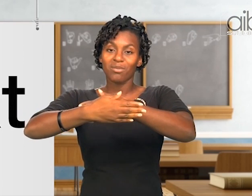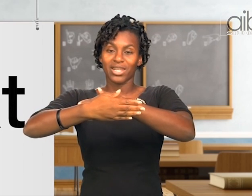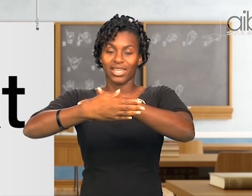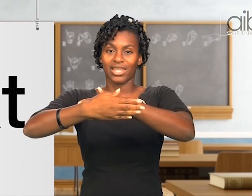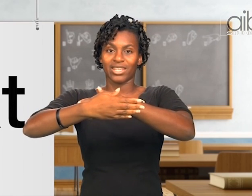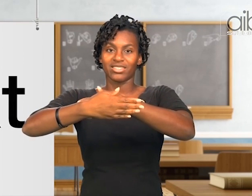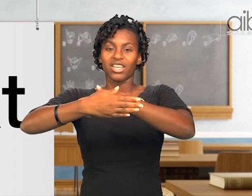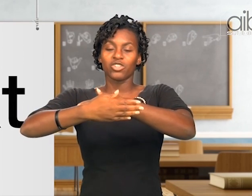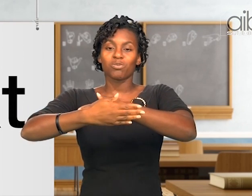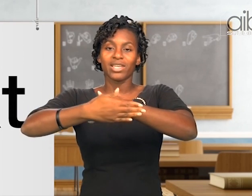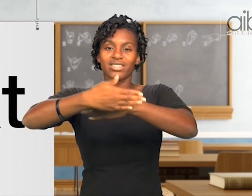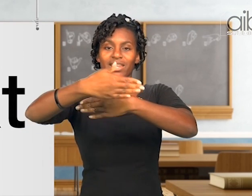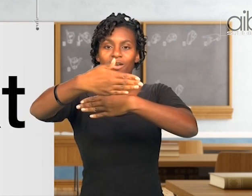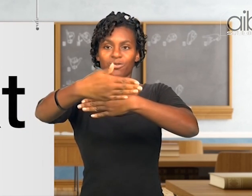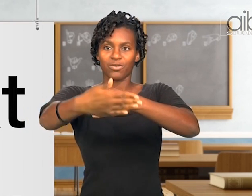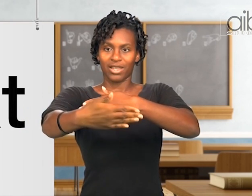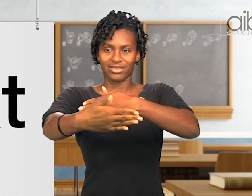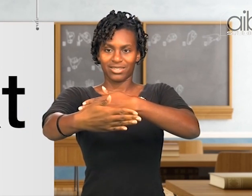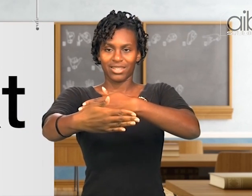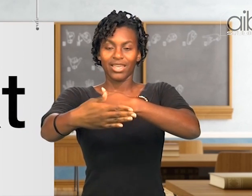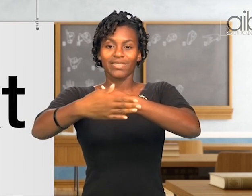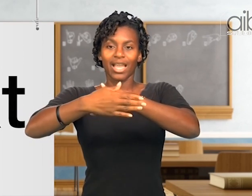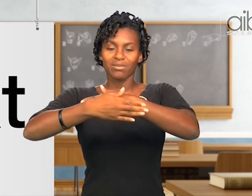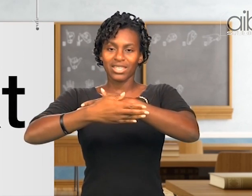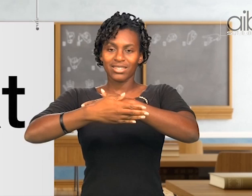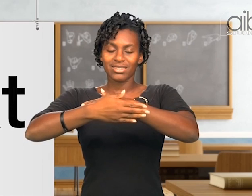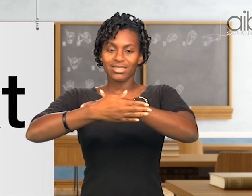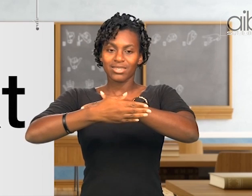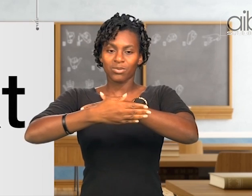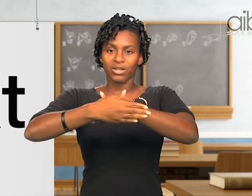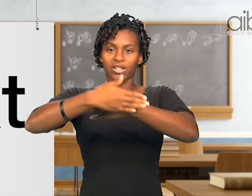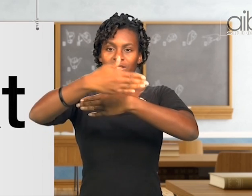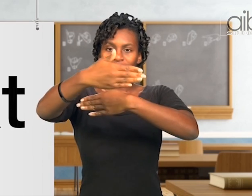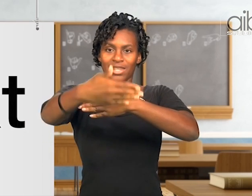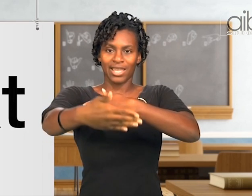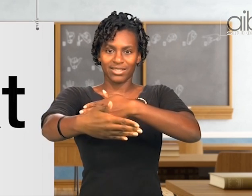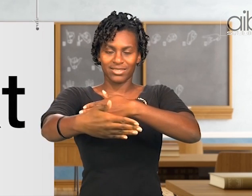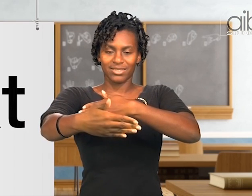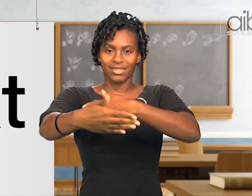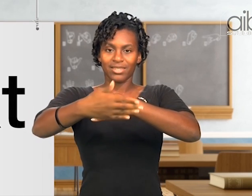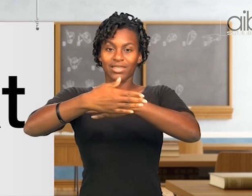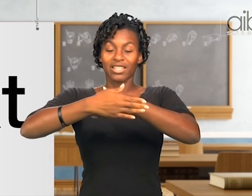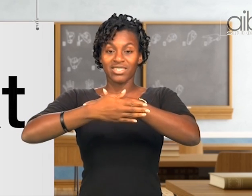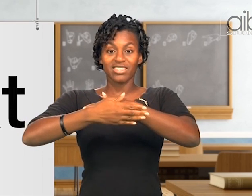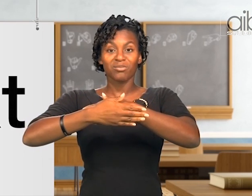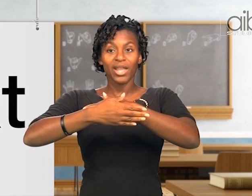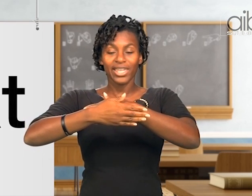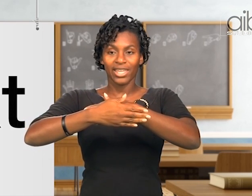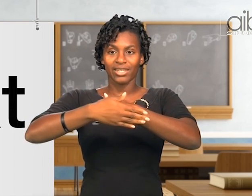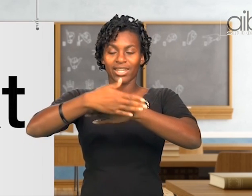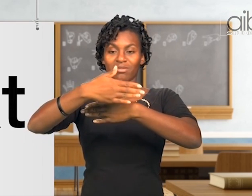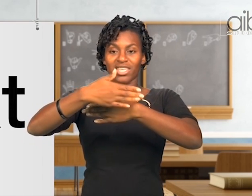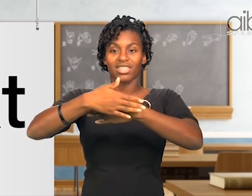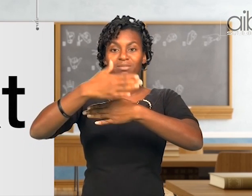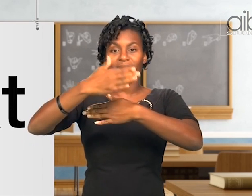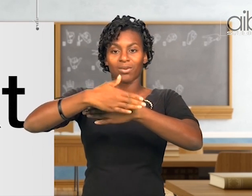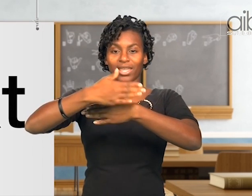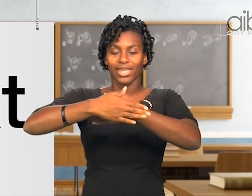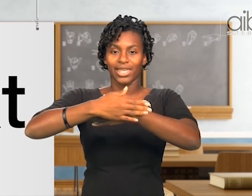dominant hand is, you place it out front. That means the word next. Now, since I'm right-handed, I'm taking my right hand